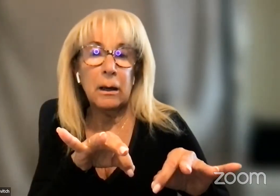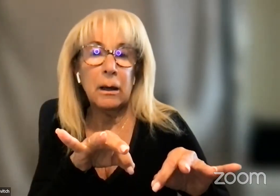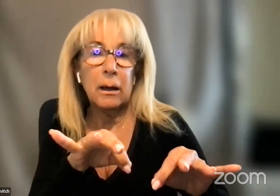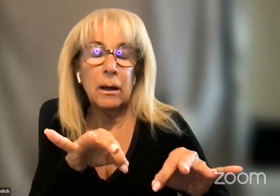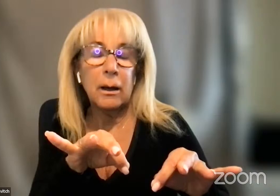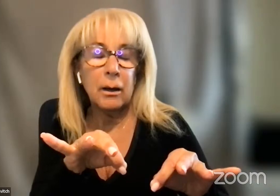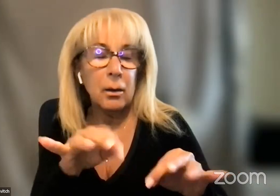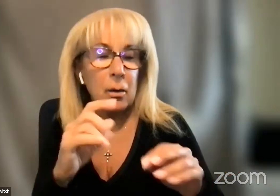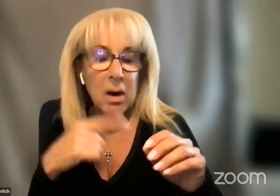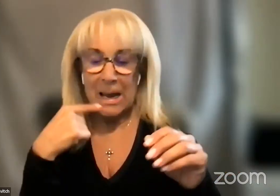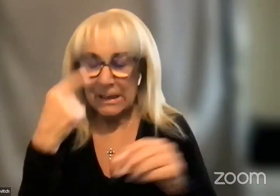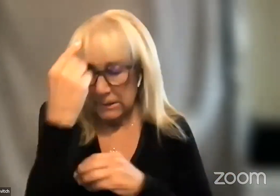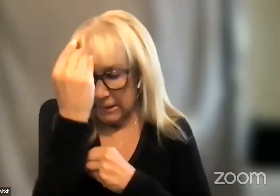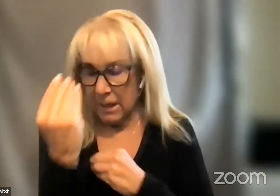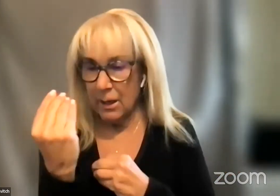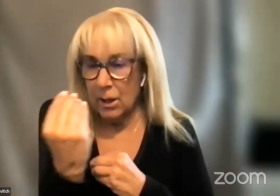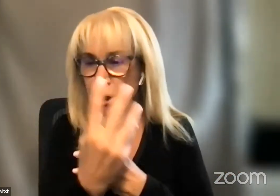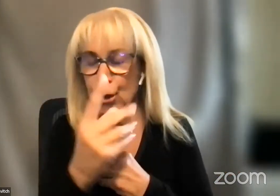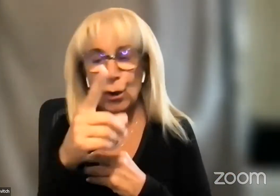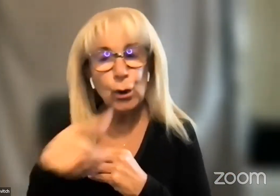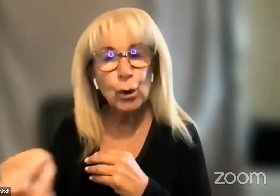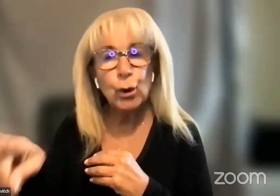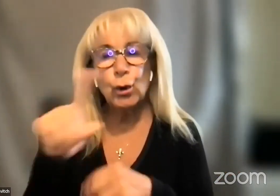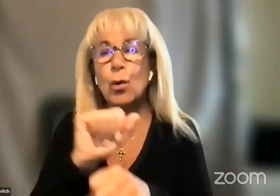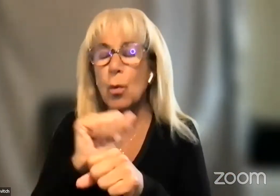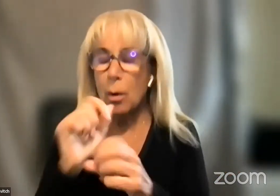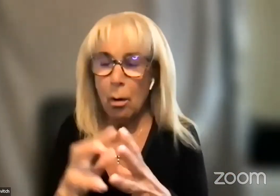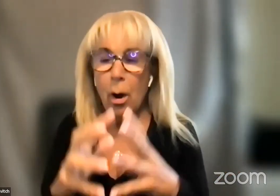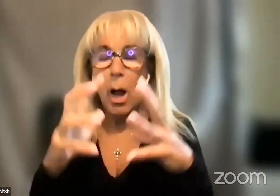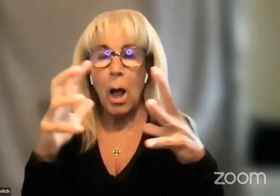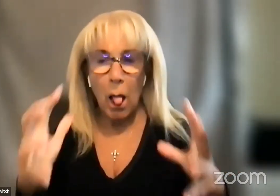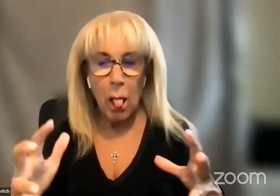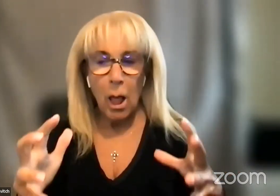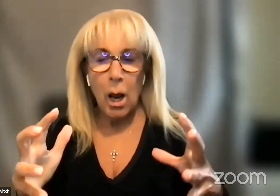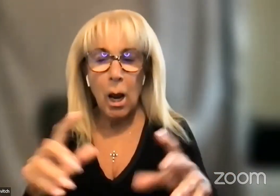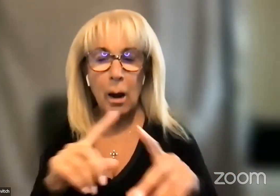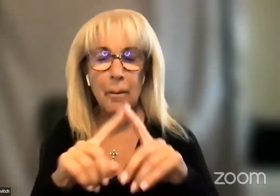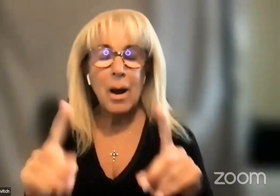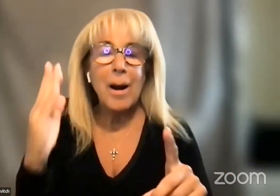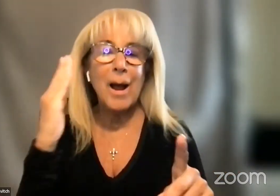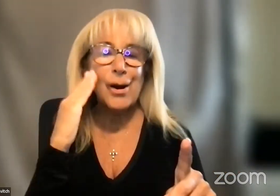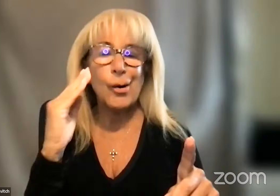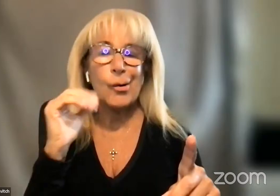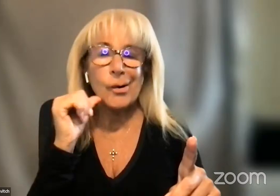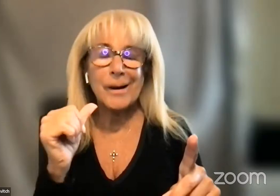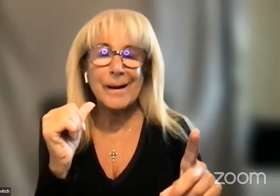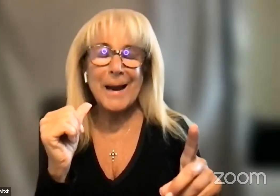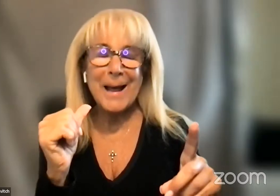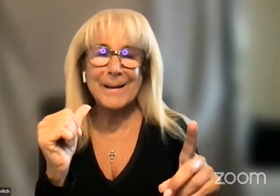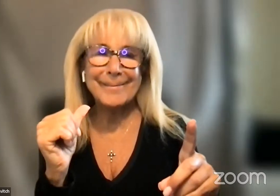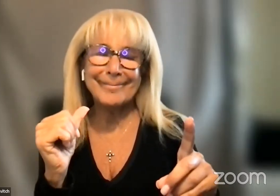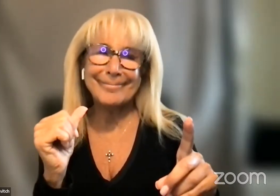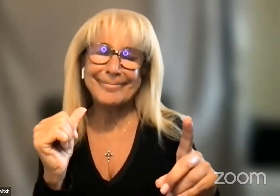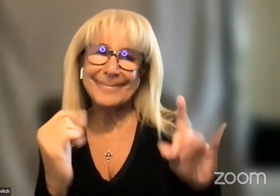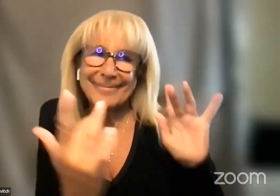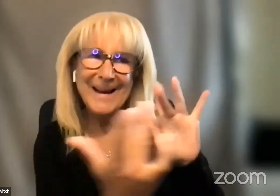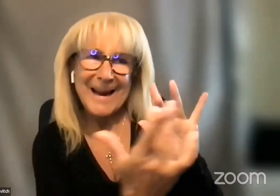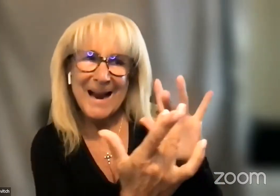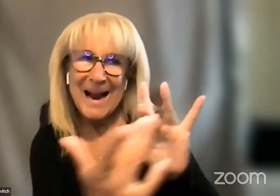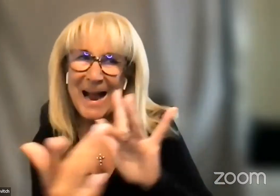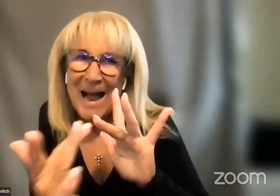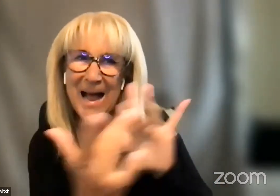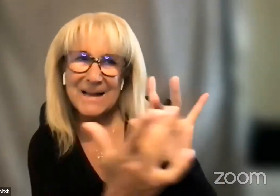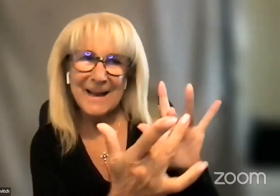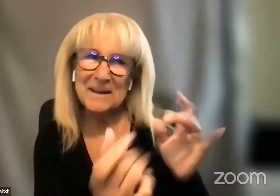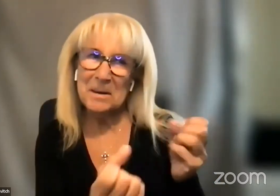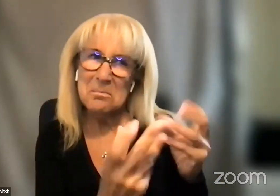I can tell you, you guys are working a lot, but I know you're not reaching a sector. I work in the schools, Rochester City